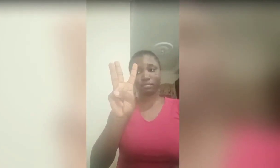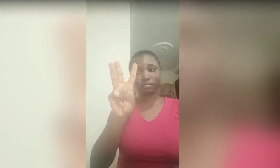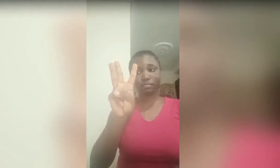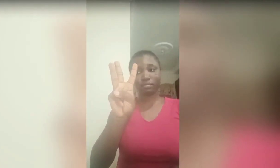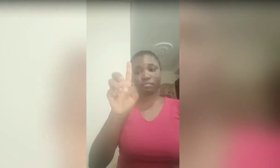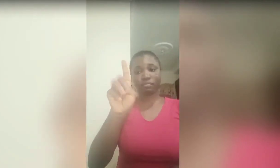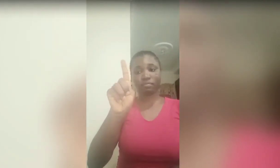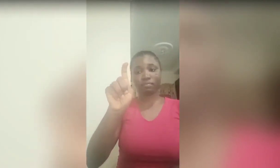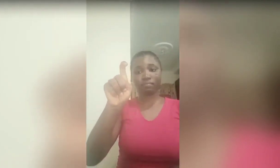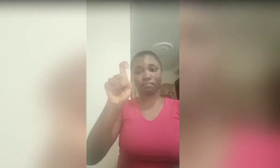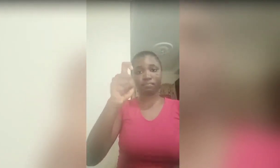Y.